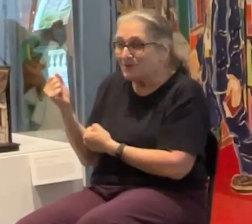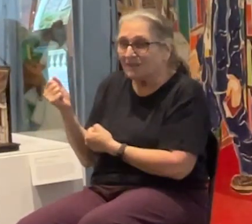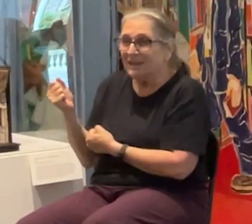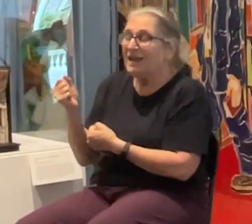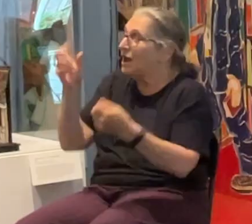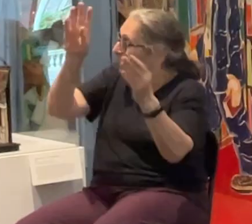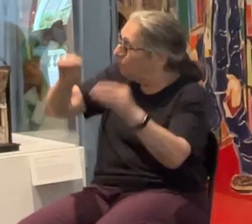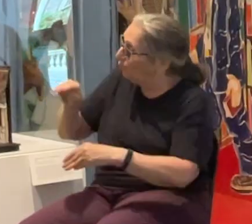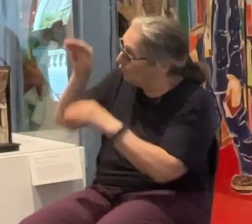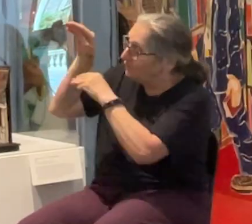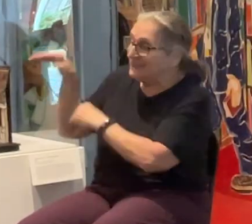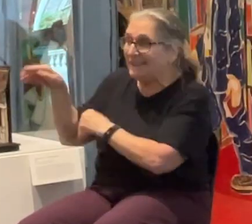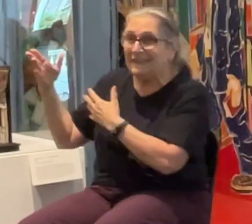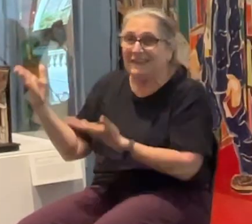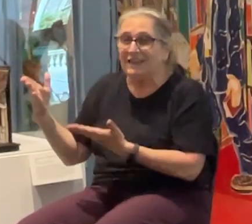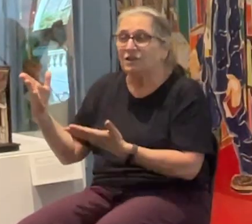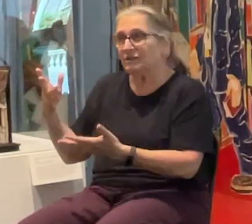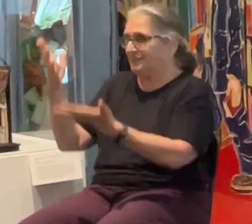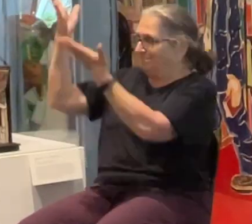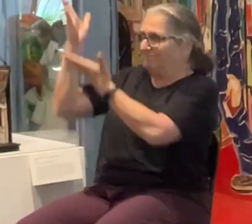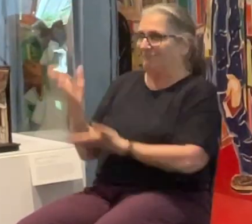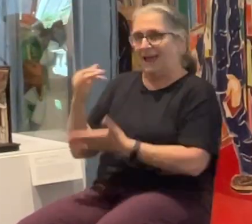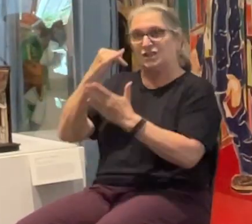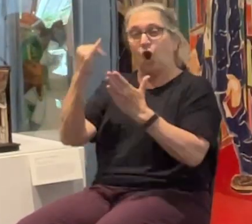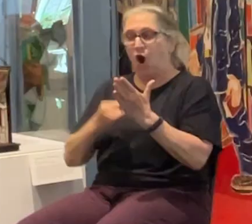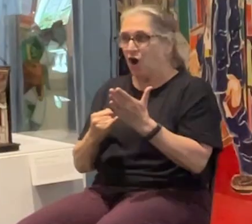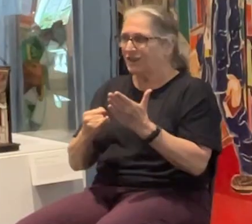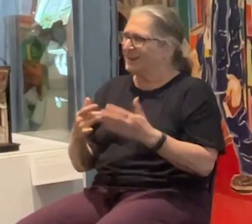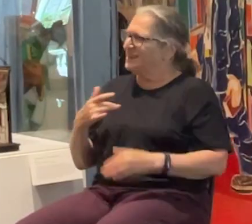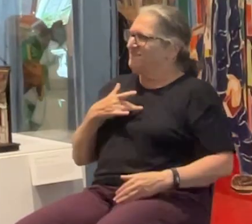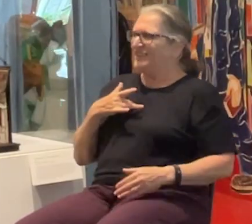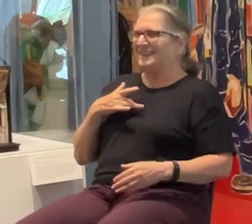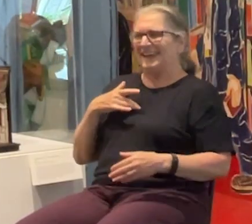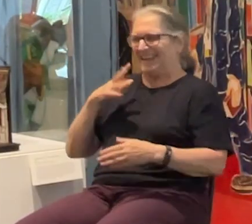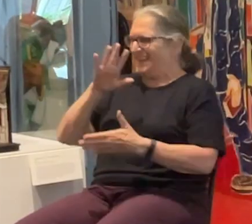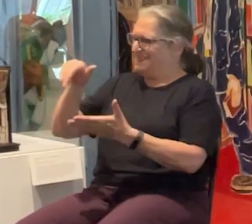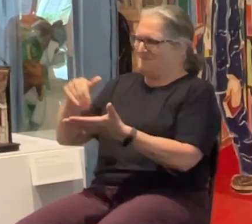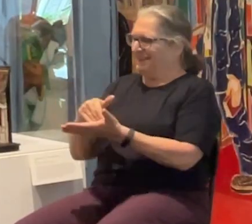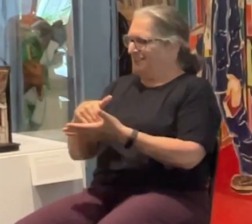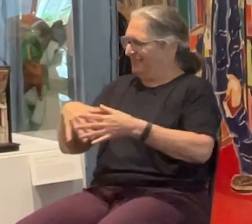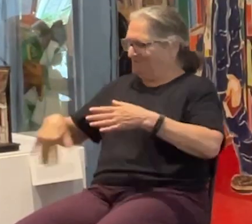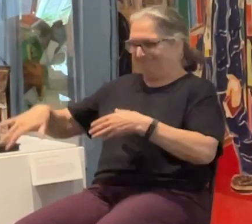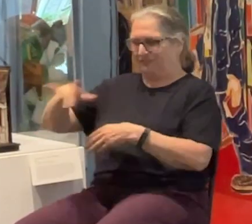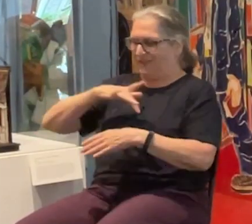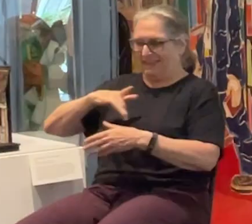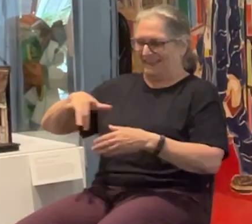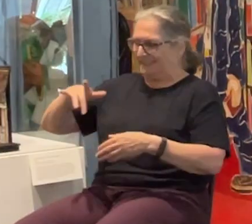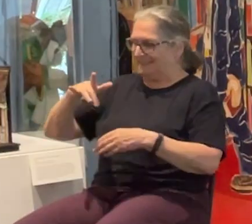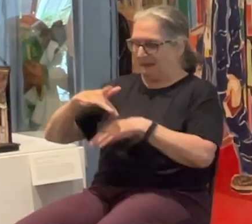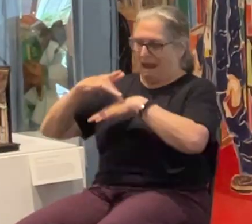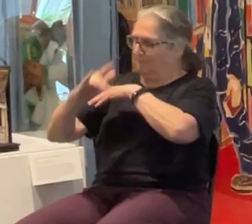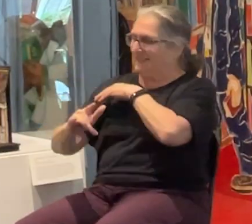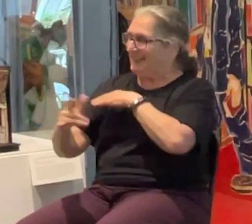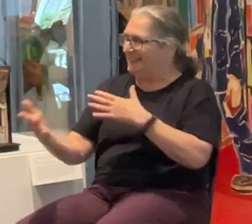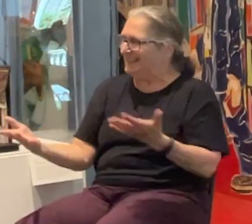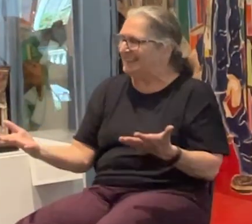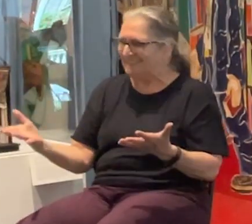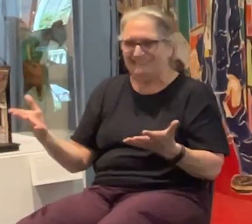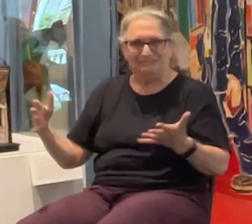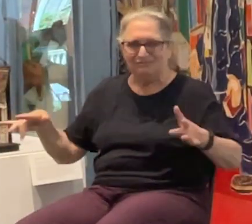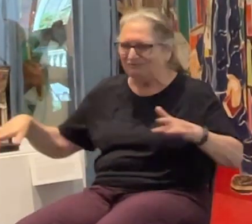here as more of a standalone artwork, there was a bit of a hole in the center of the whole thing in a way. So what?